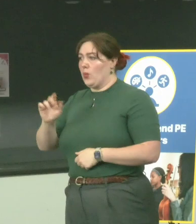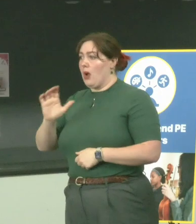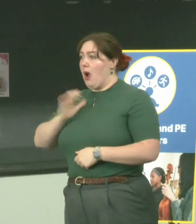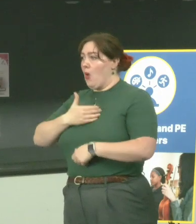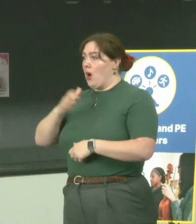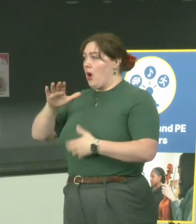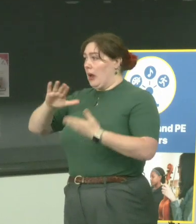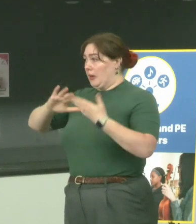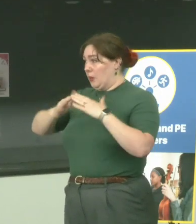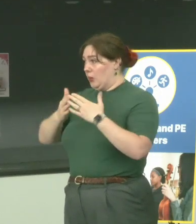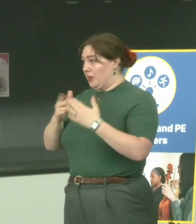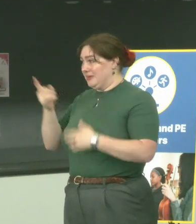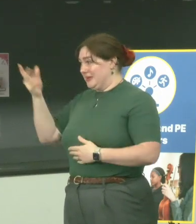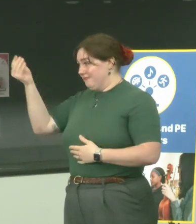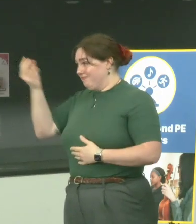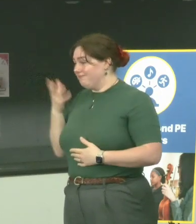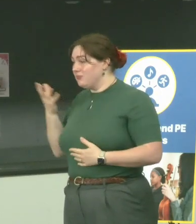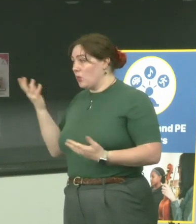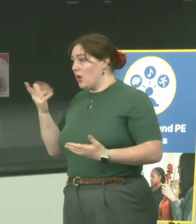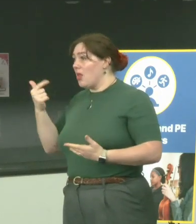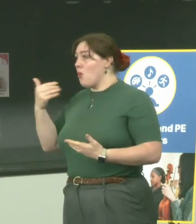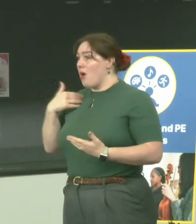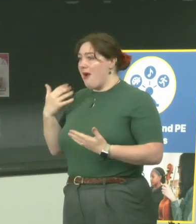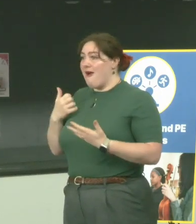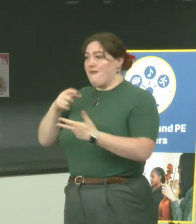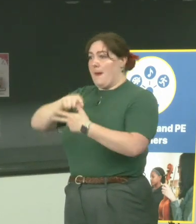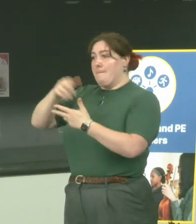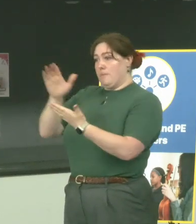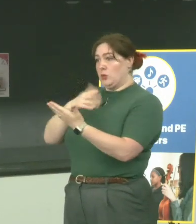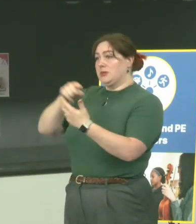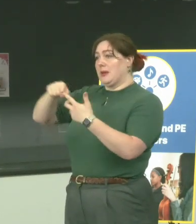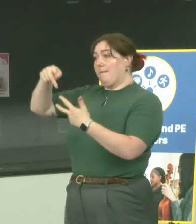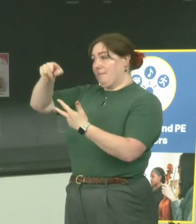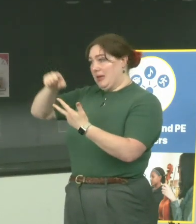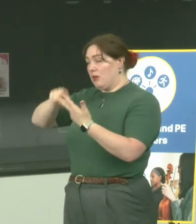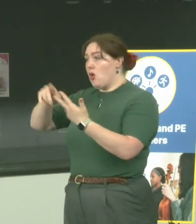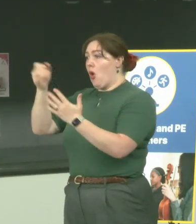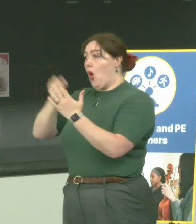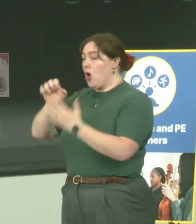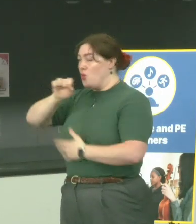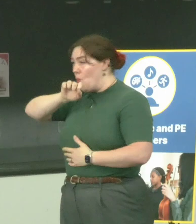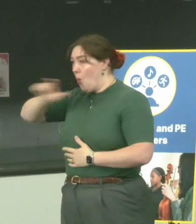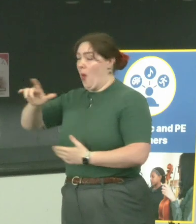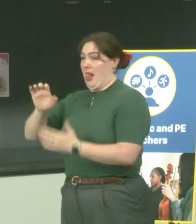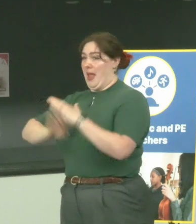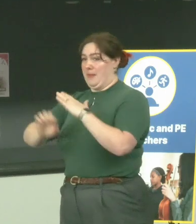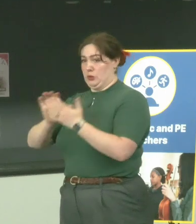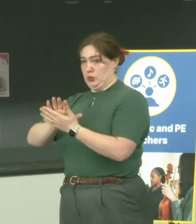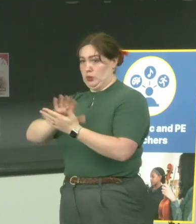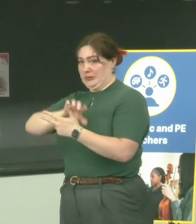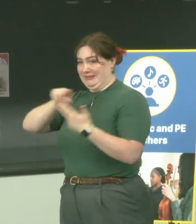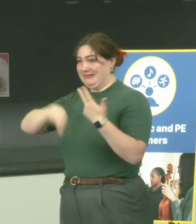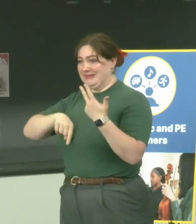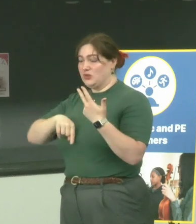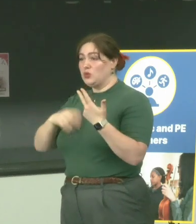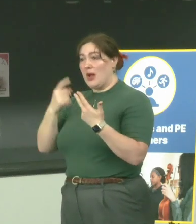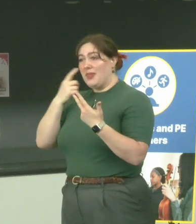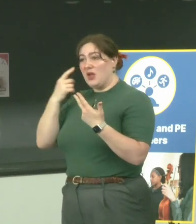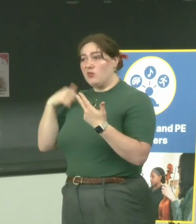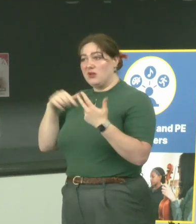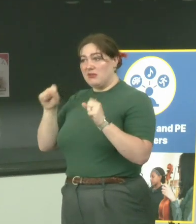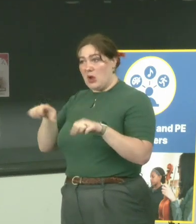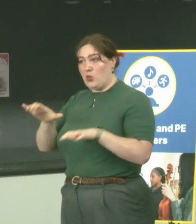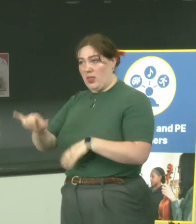community told us that they want to have music, PE, and art at every elementary school. So I think this is a way that we might be able to do